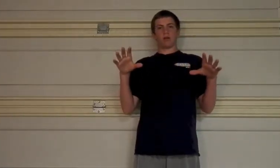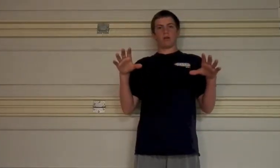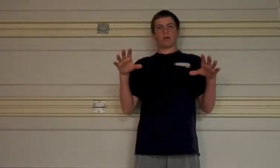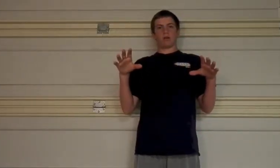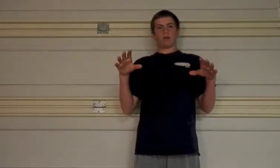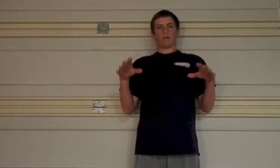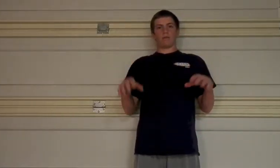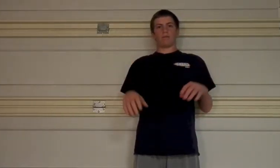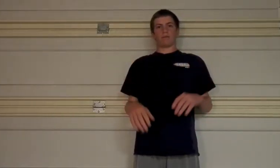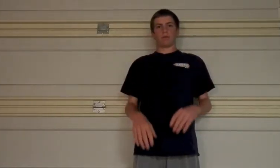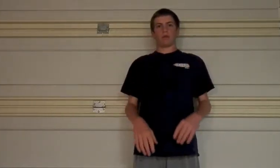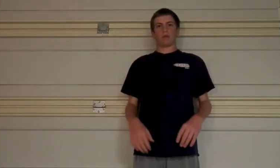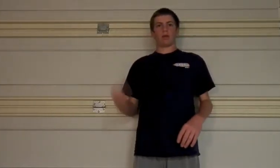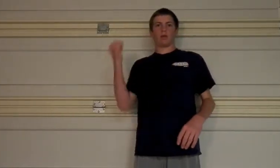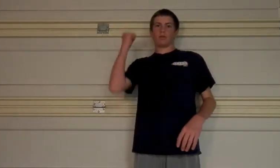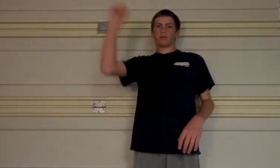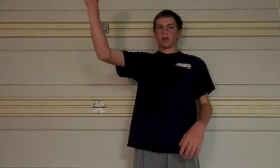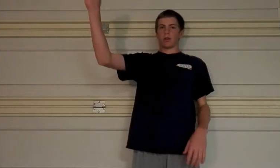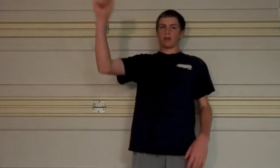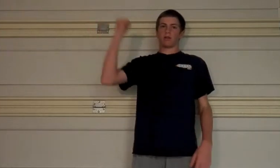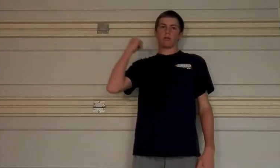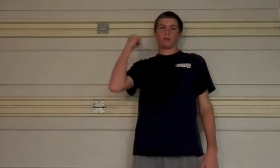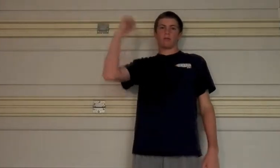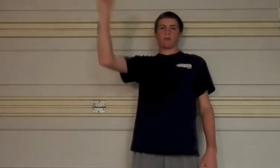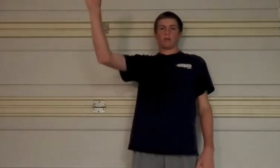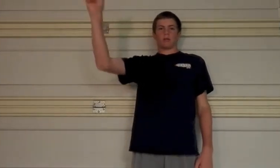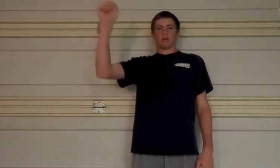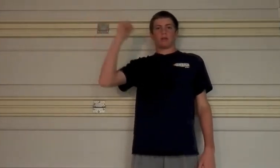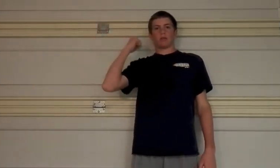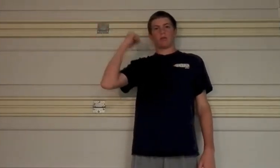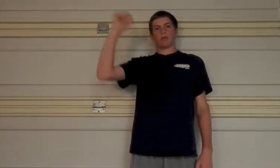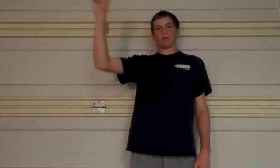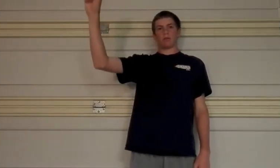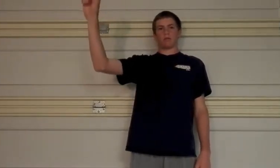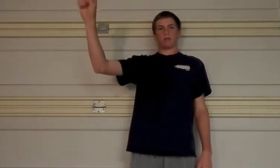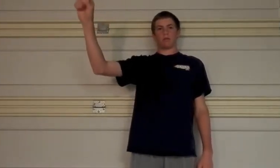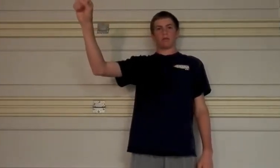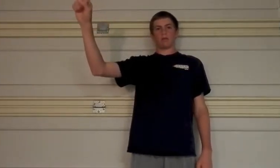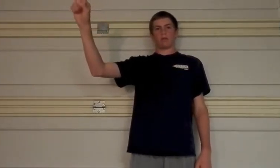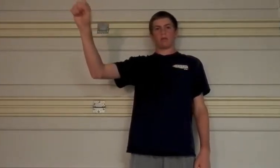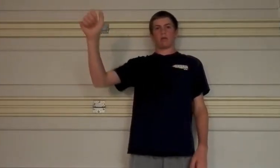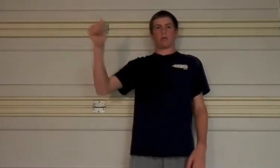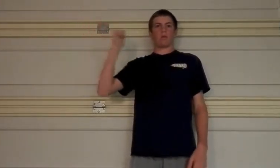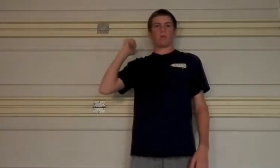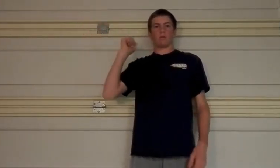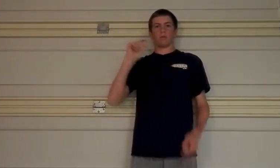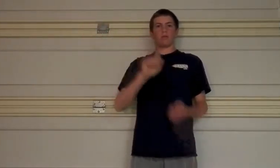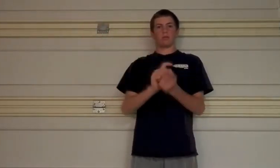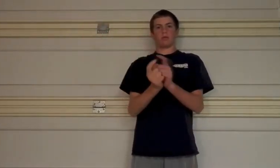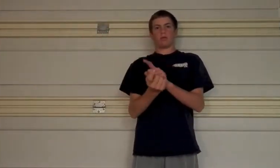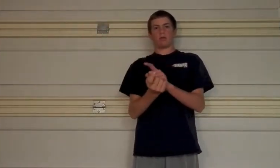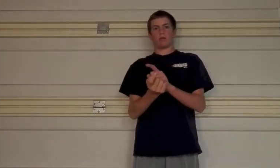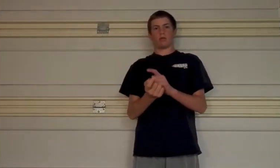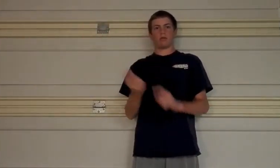down. Gonna stand my ground, won't be